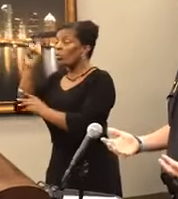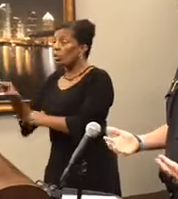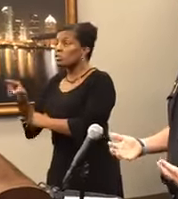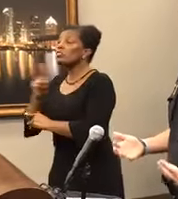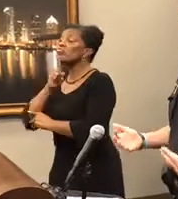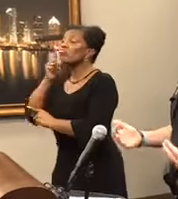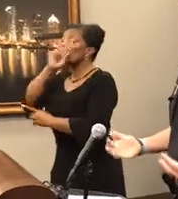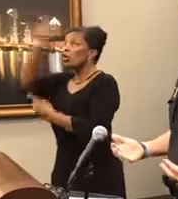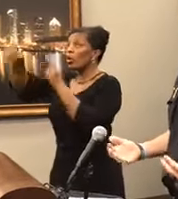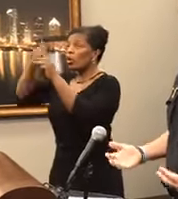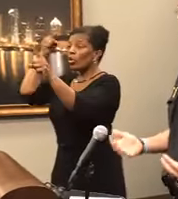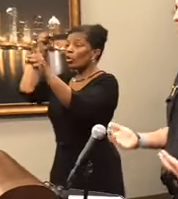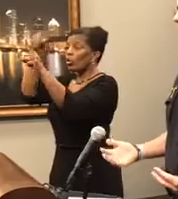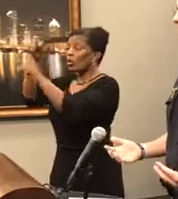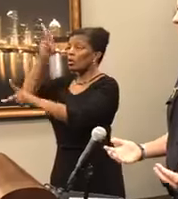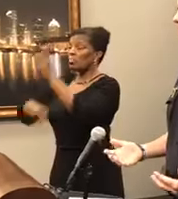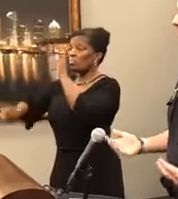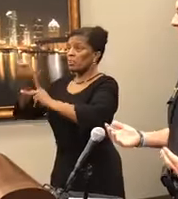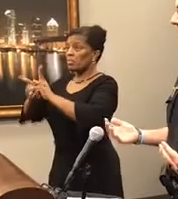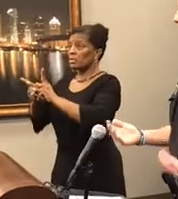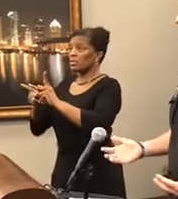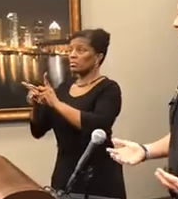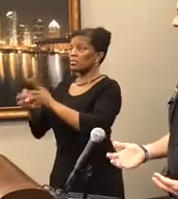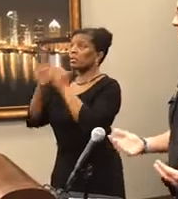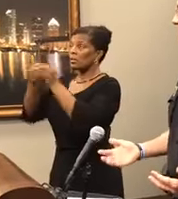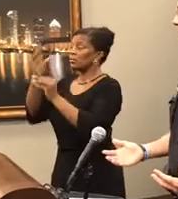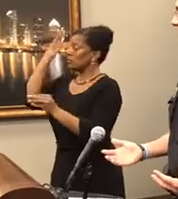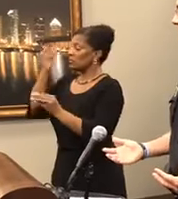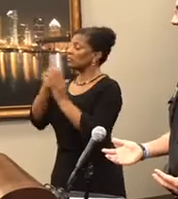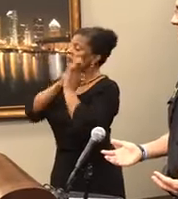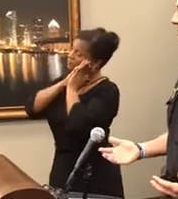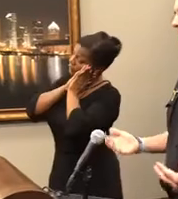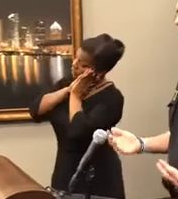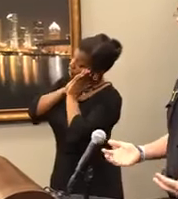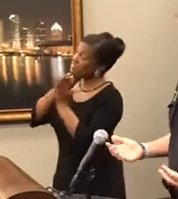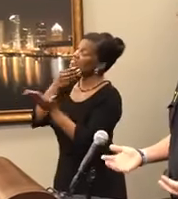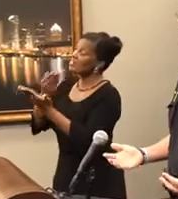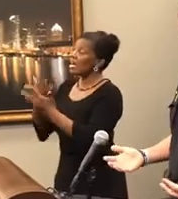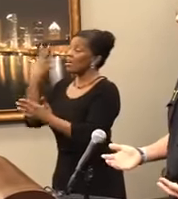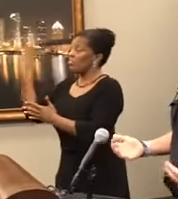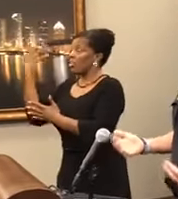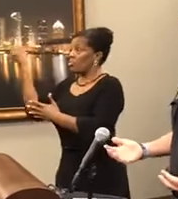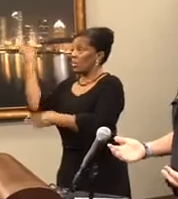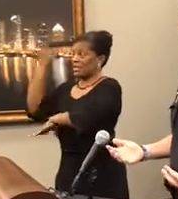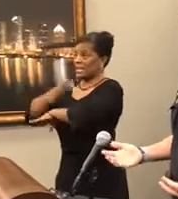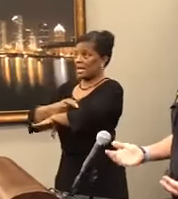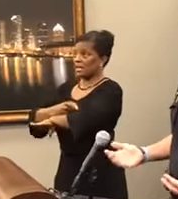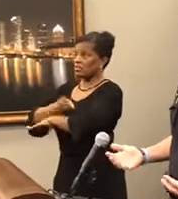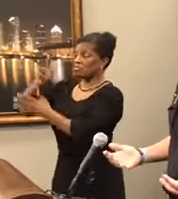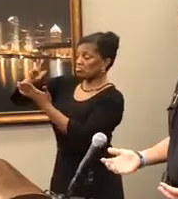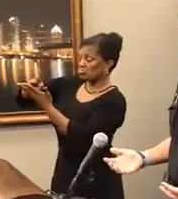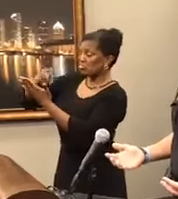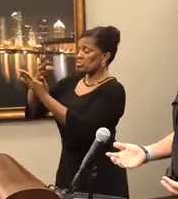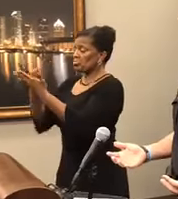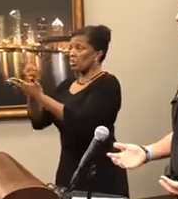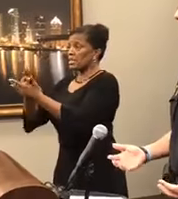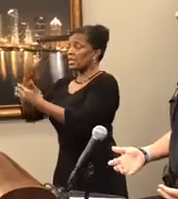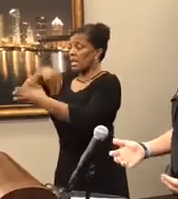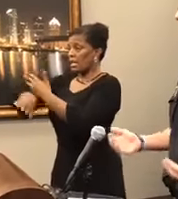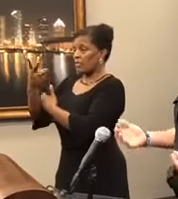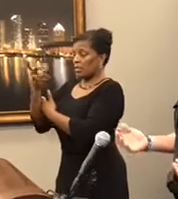real goal is to let the people of Seminole Heights be able to get a good night's sleep. It's been 51 days that they've been terrorized in their